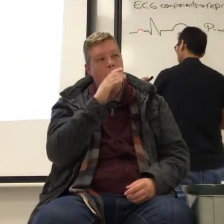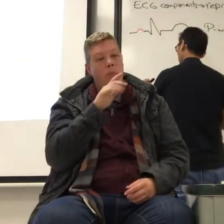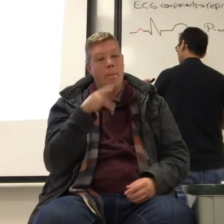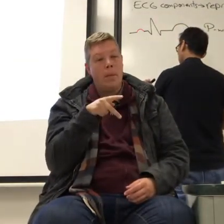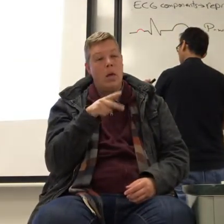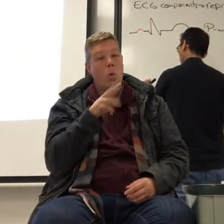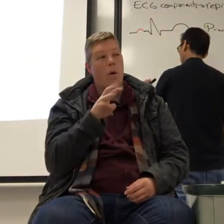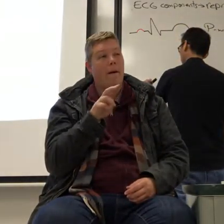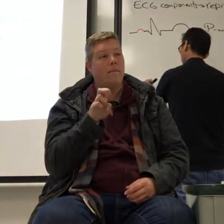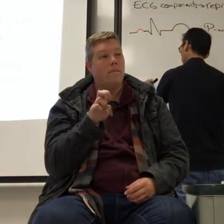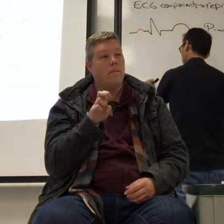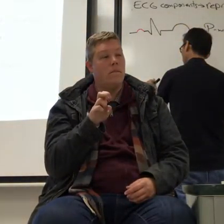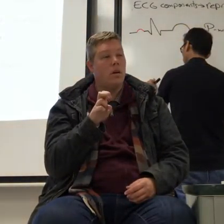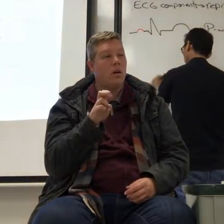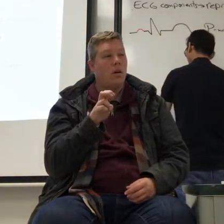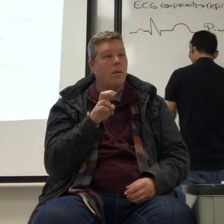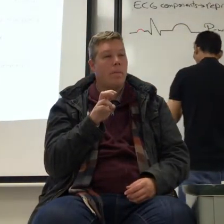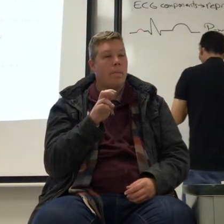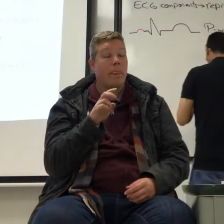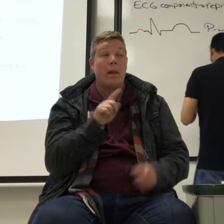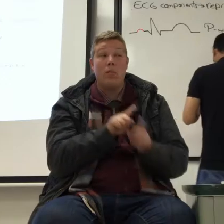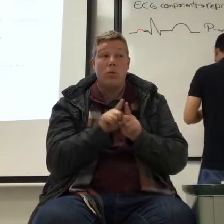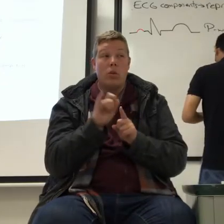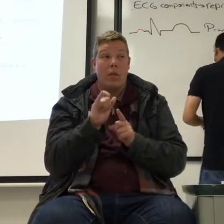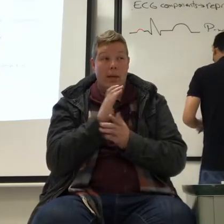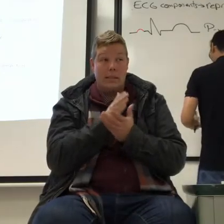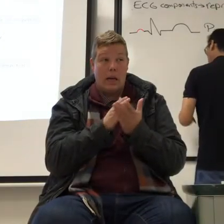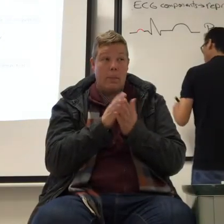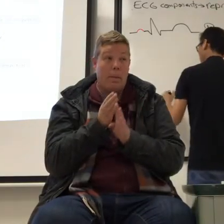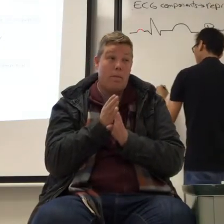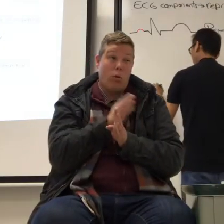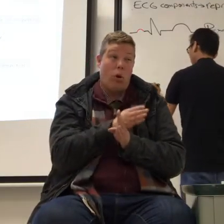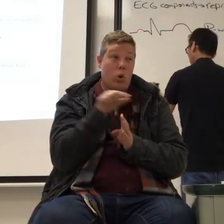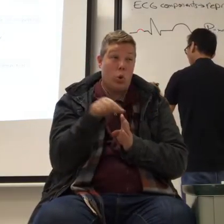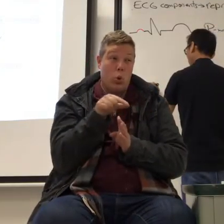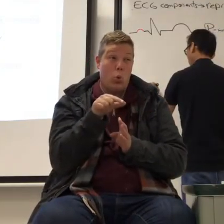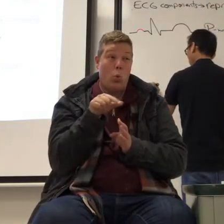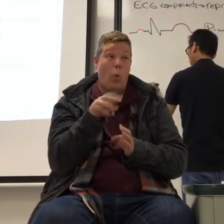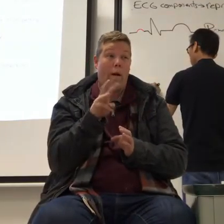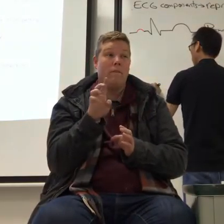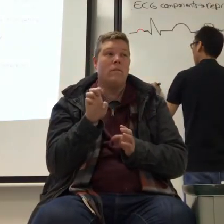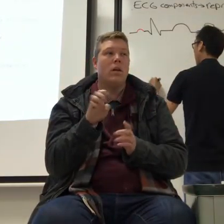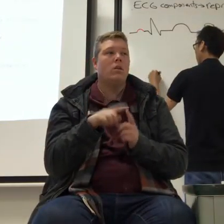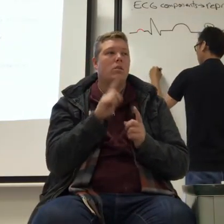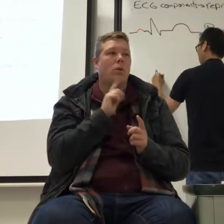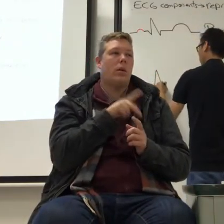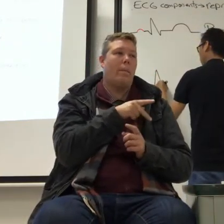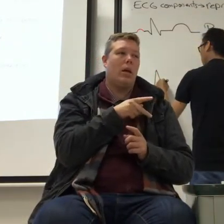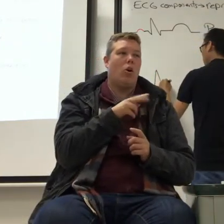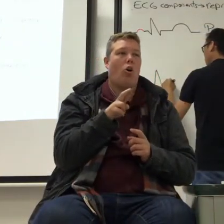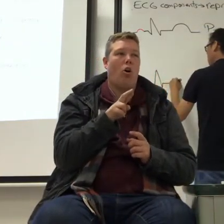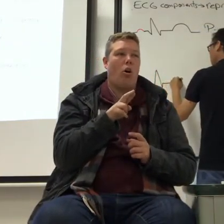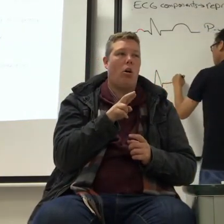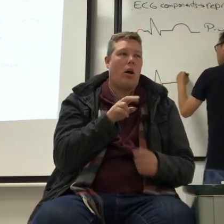but also that segment before the Q wave. The whole thing is called the PR interval. Just what I have in red